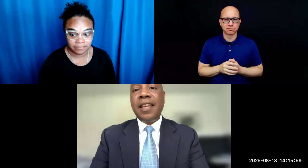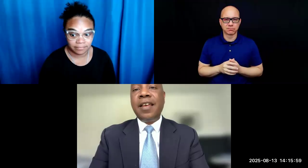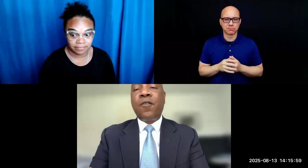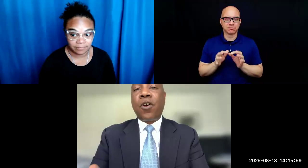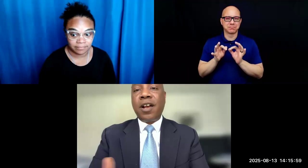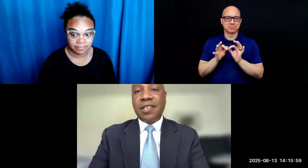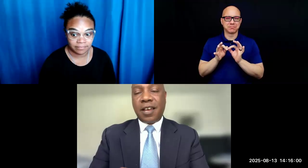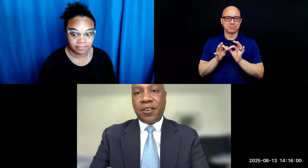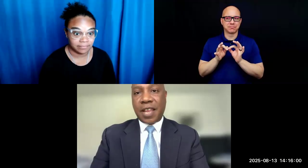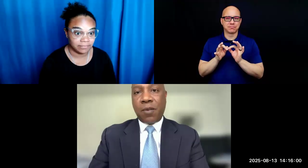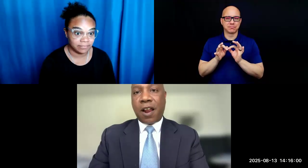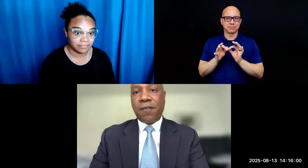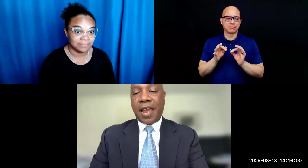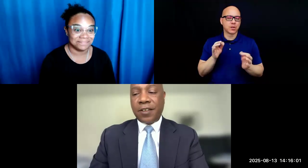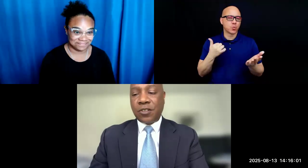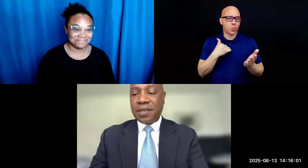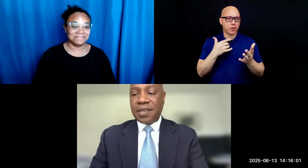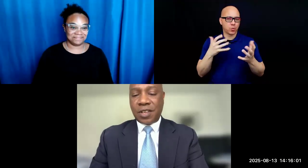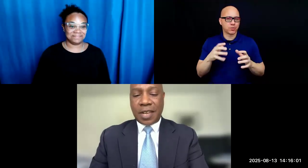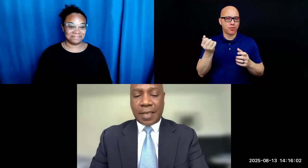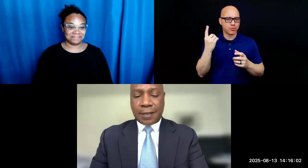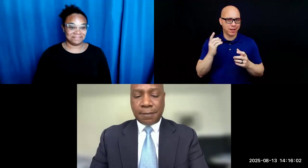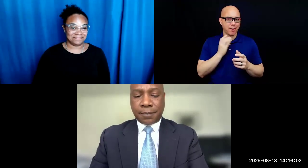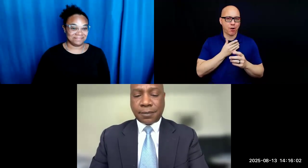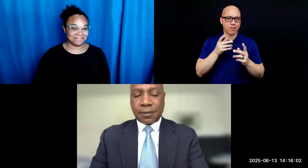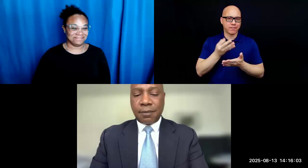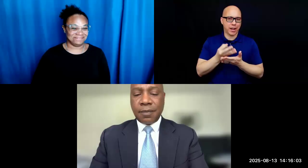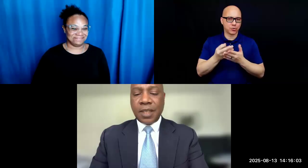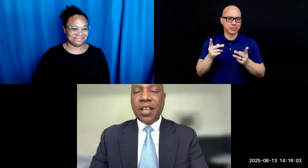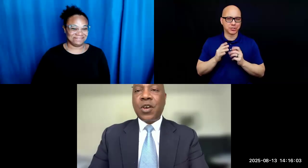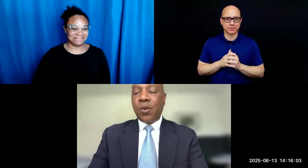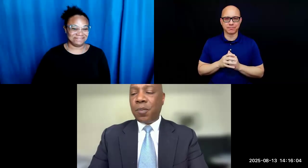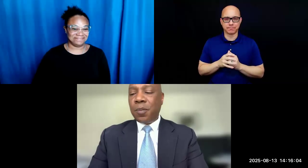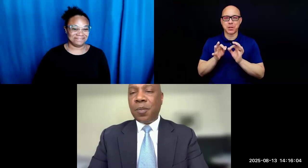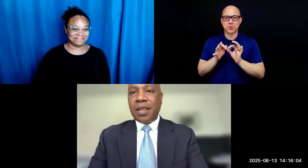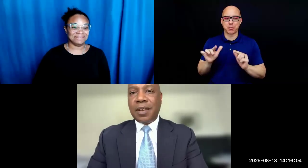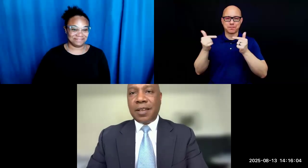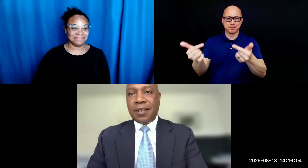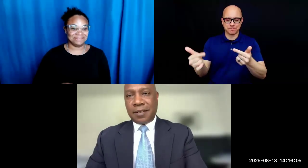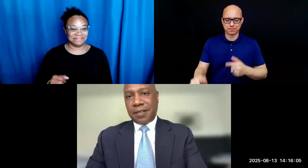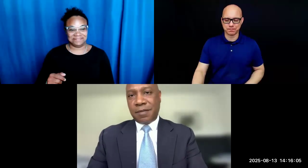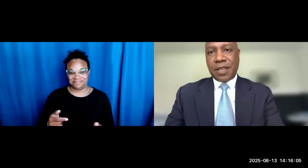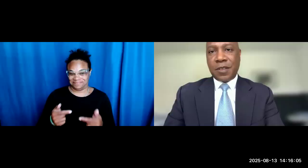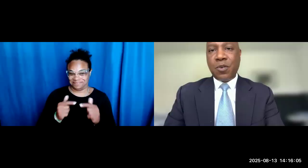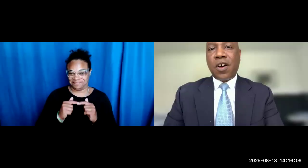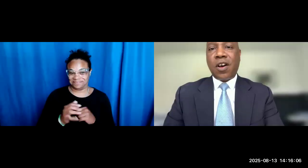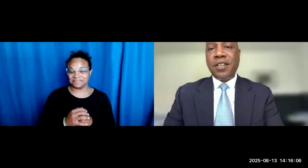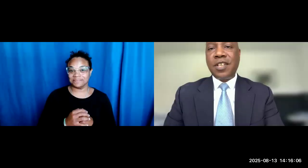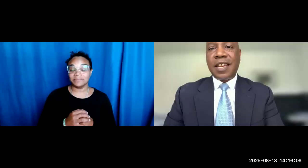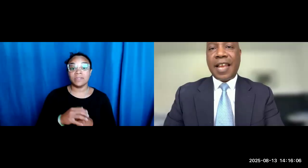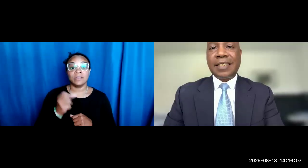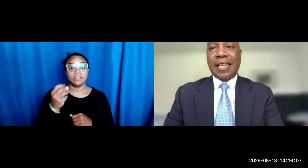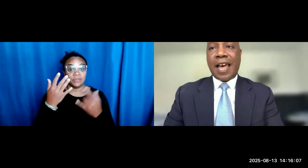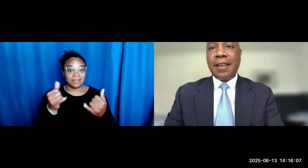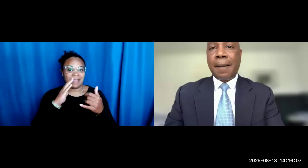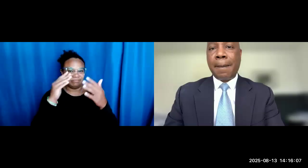it for us to understand what our financial position is. So let's move on